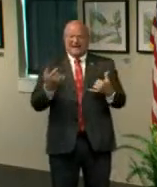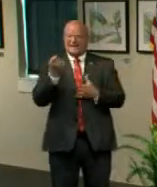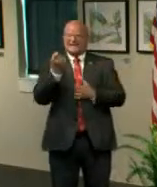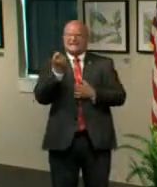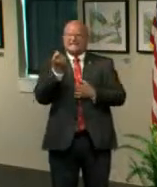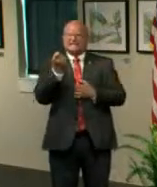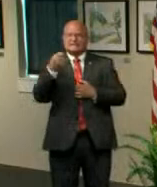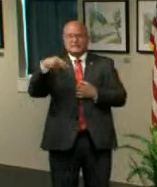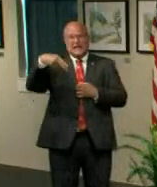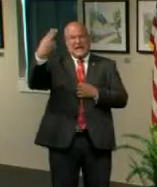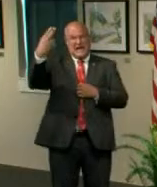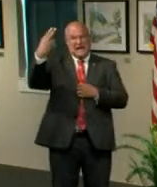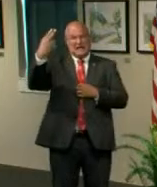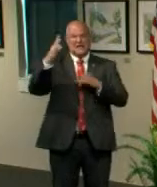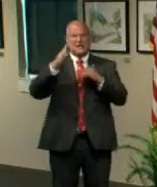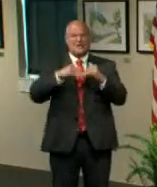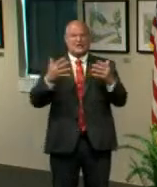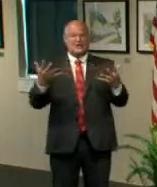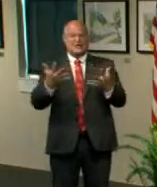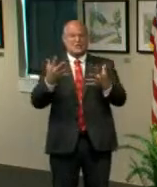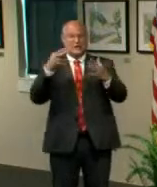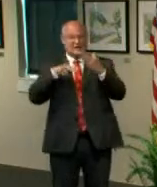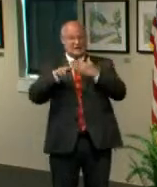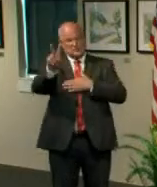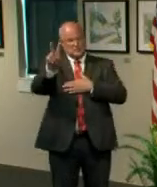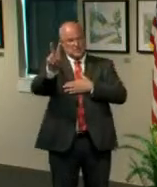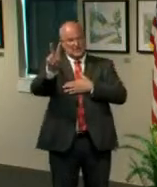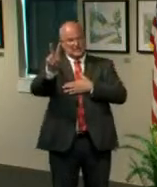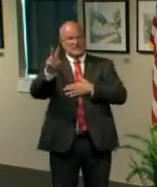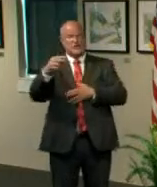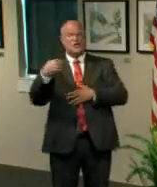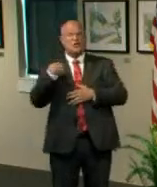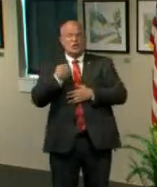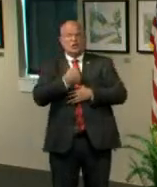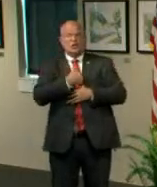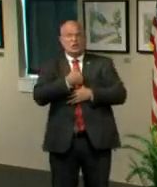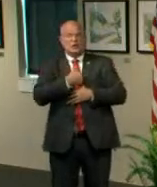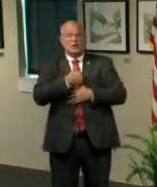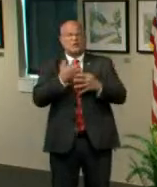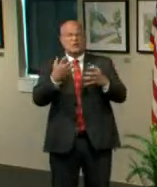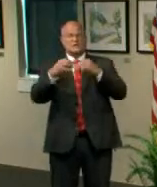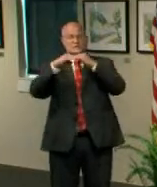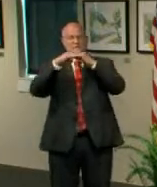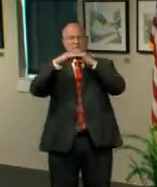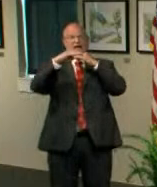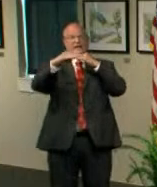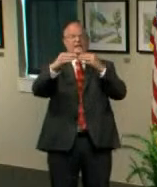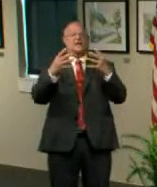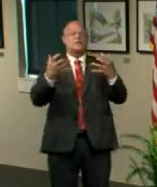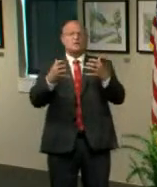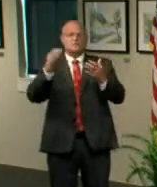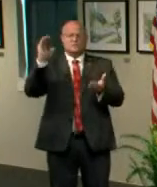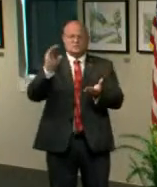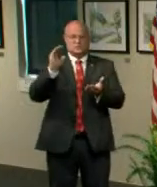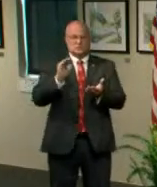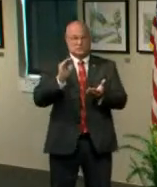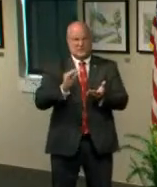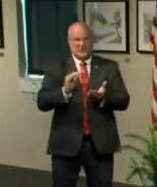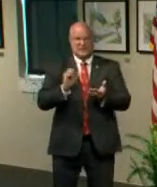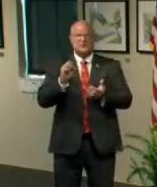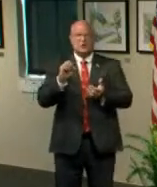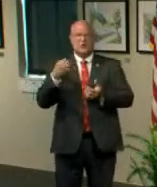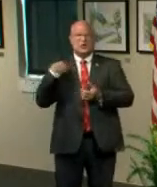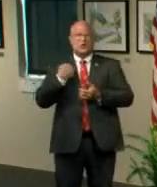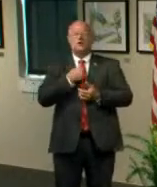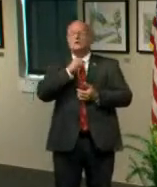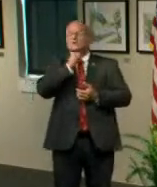little bit higher than what they projected. We are going to flatten that. We want to be able to reduce that so we